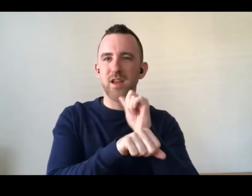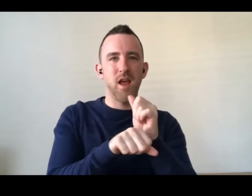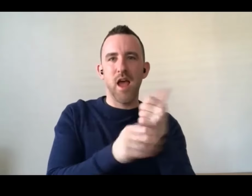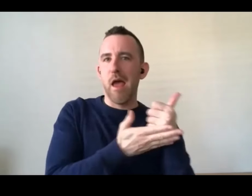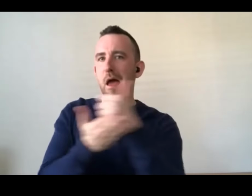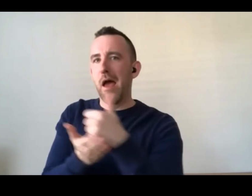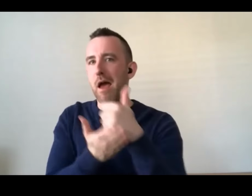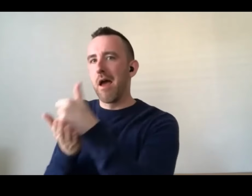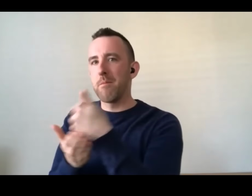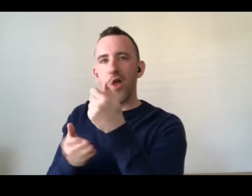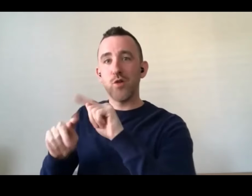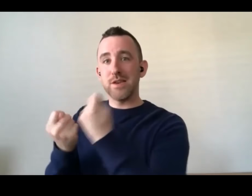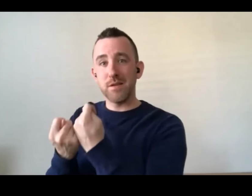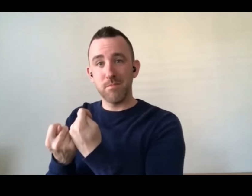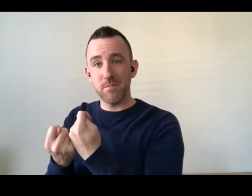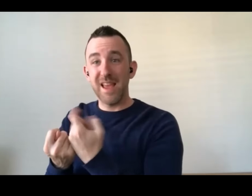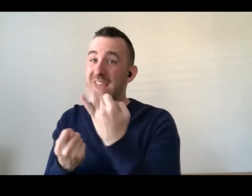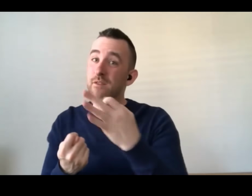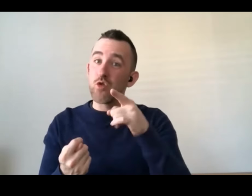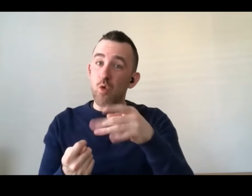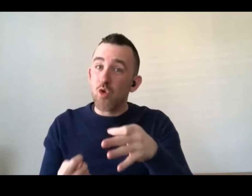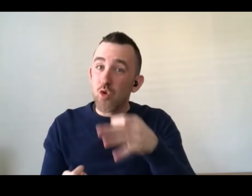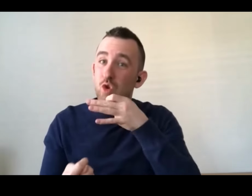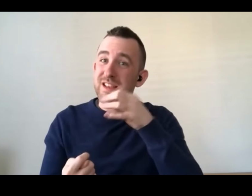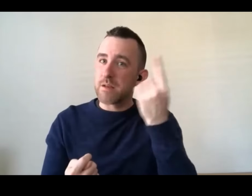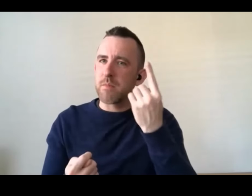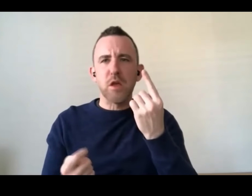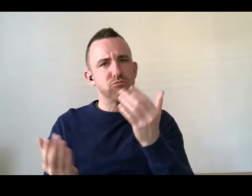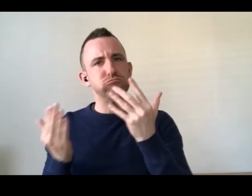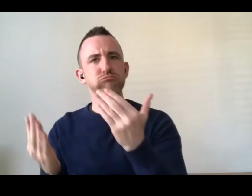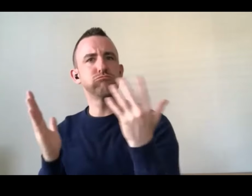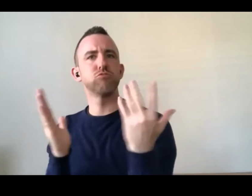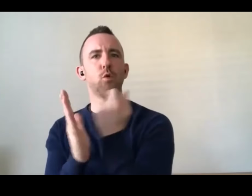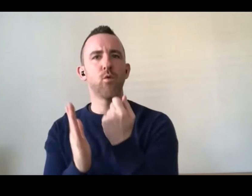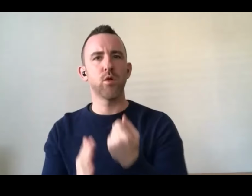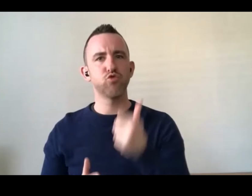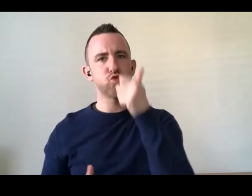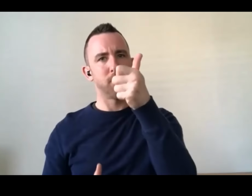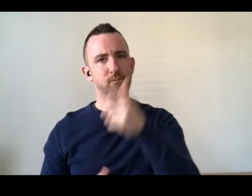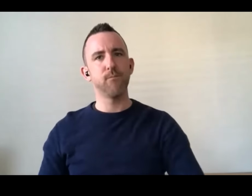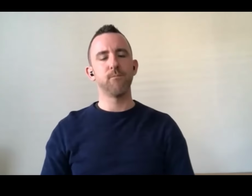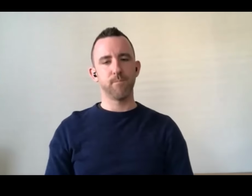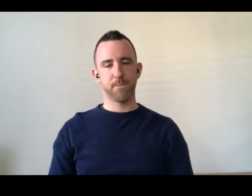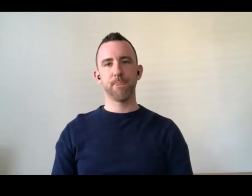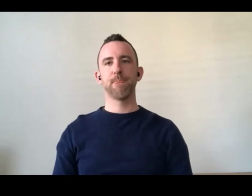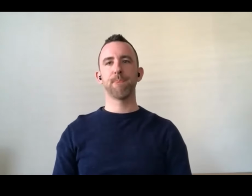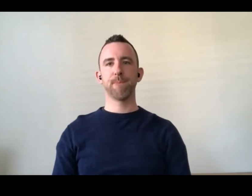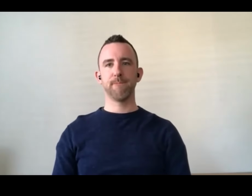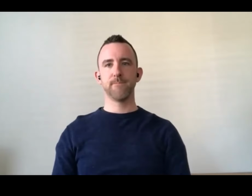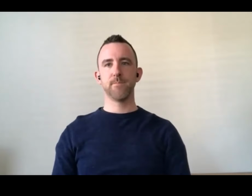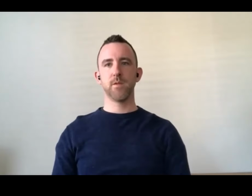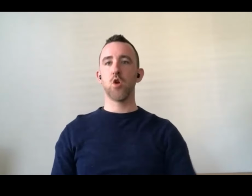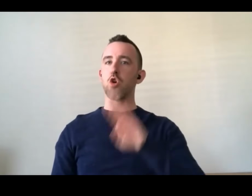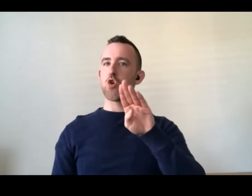other teams do. If you're good at something, go for it. Let's see.